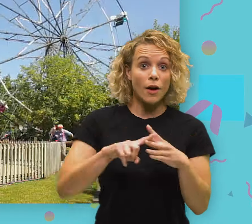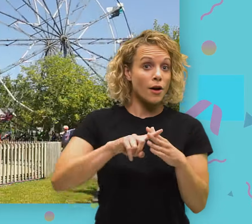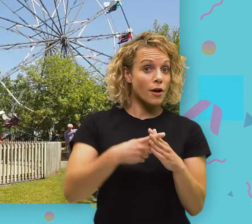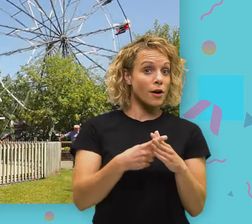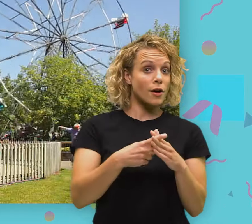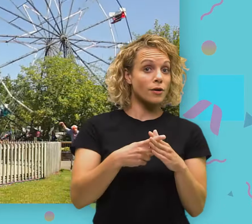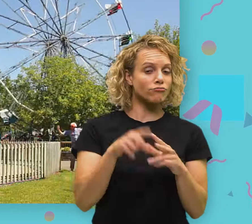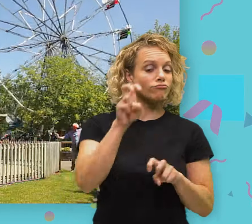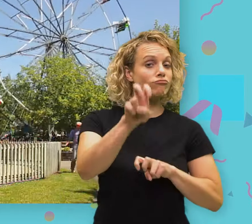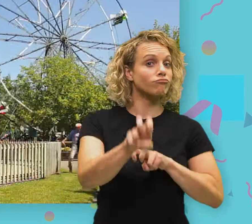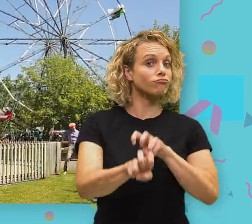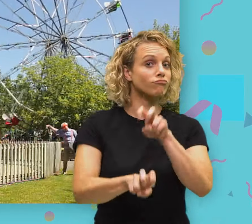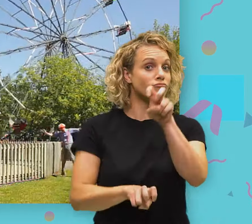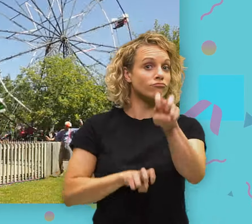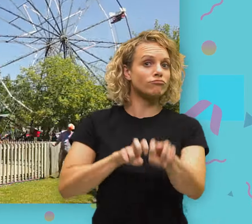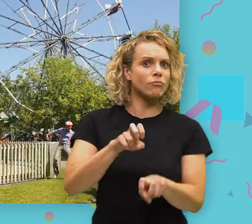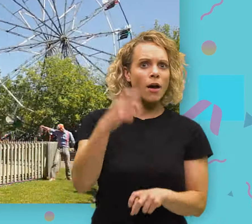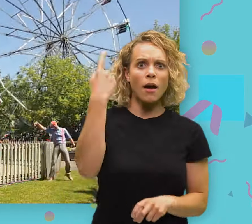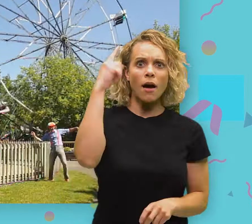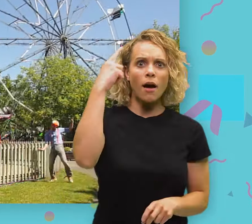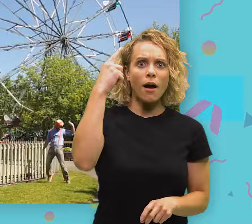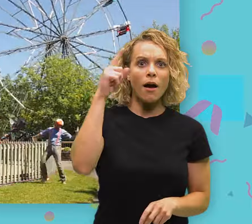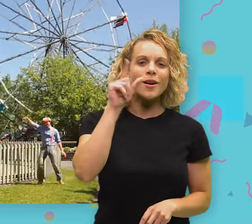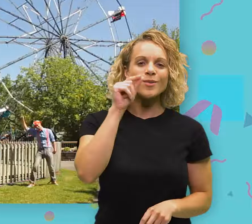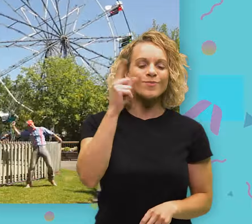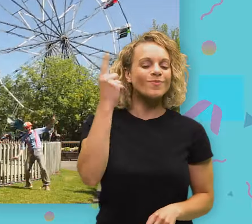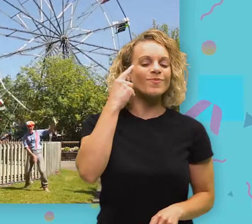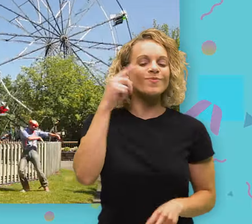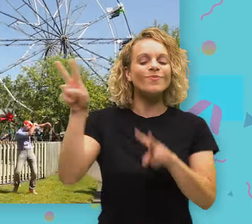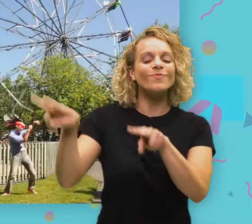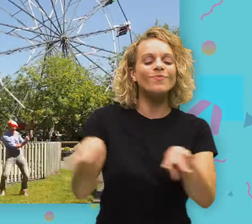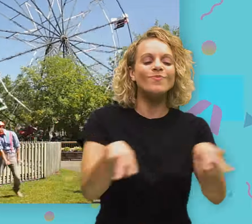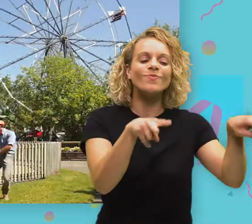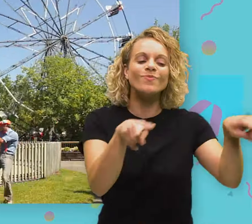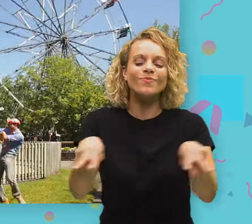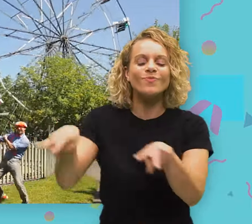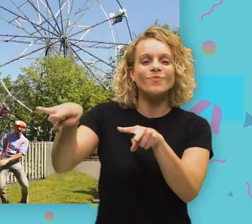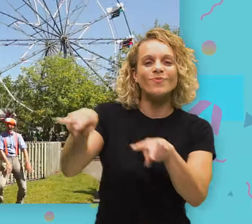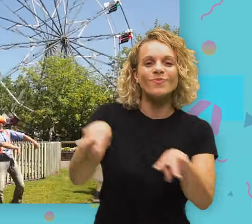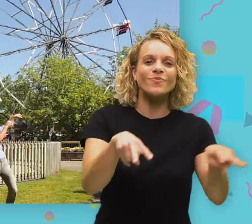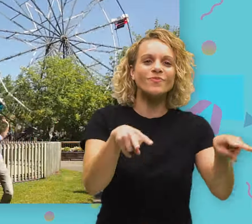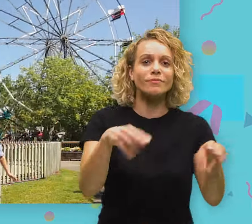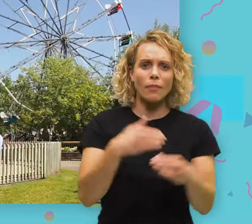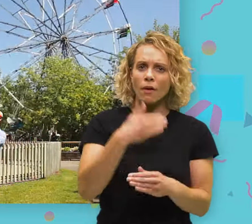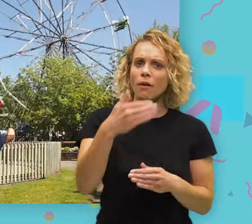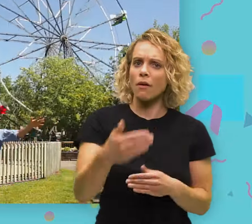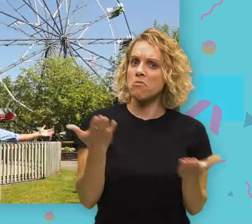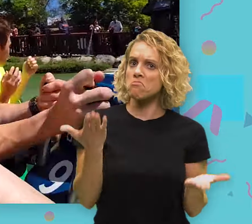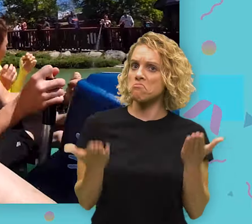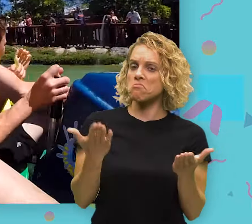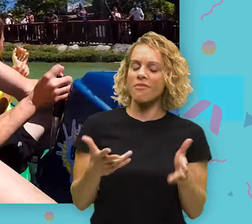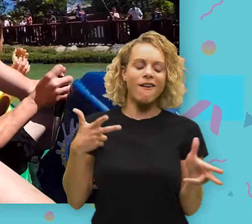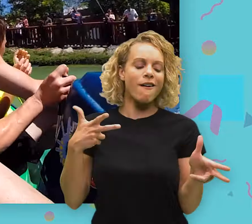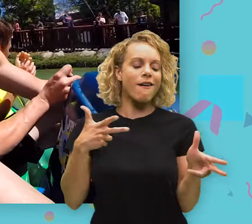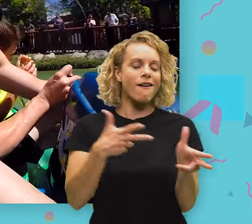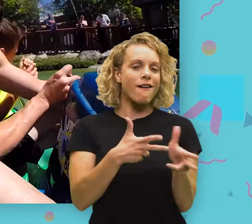we should start with Ferris wheel so we can get a bird's eye view. Then maybe we'll go